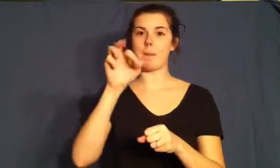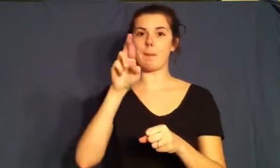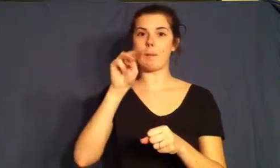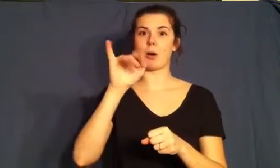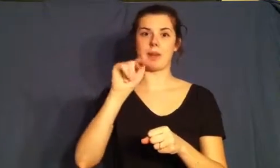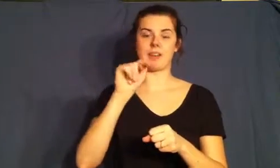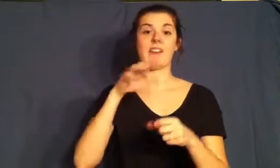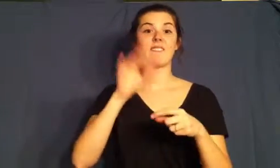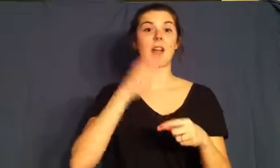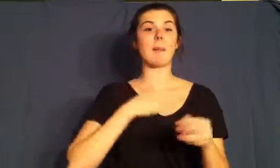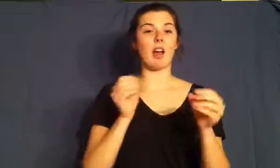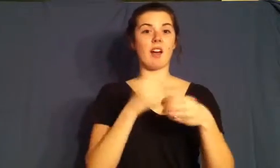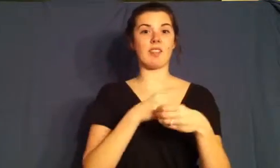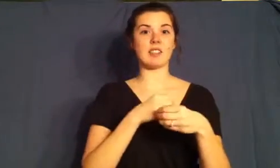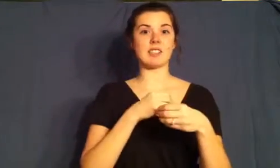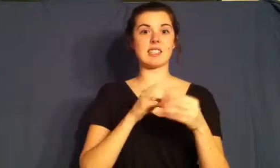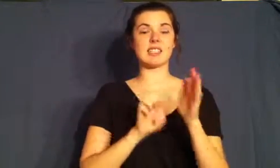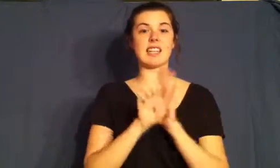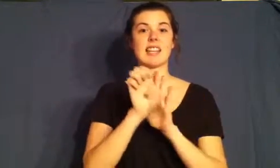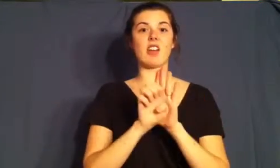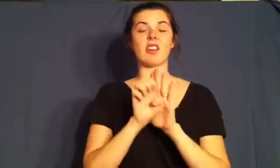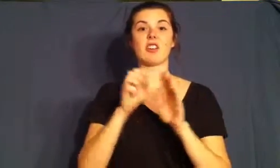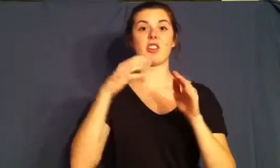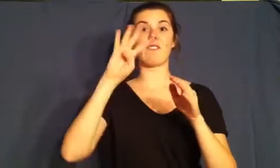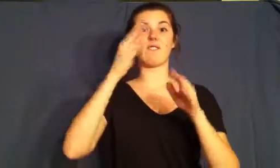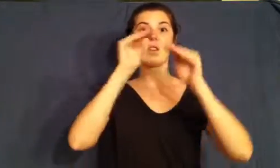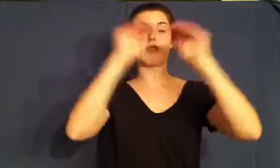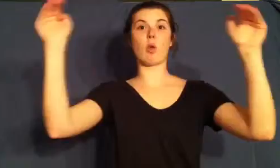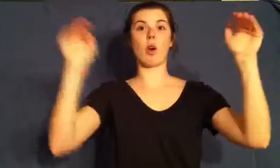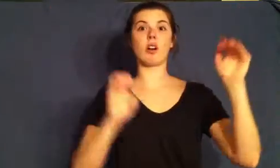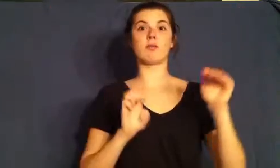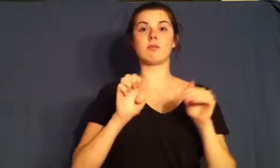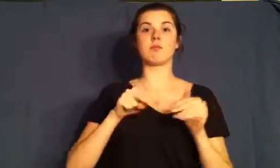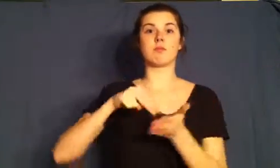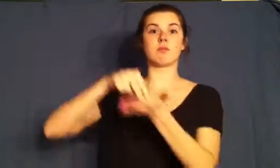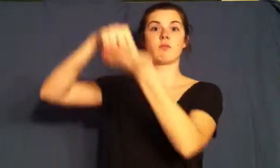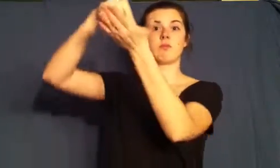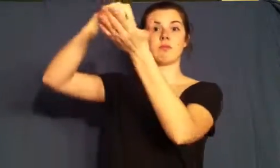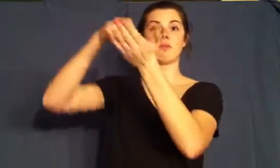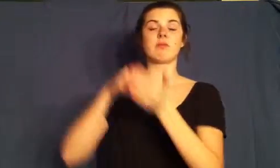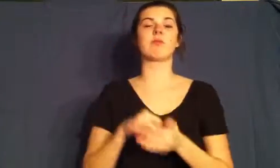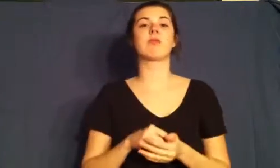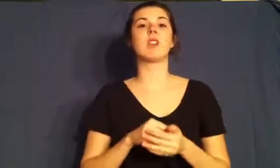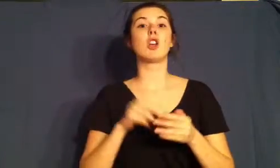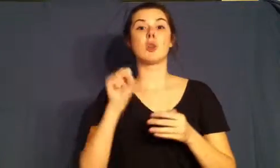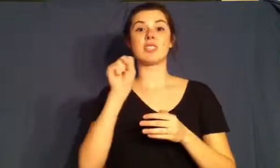office, take the elevator to the 4th floor. The building is a long rectangle. Go to the southwest corner of the